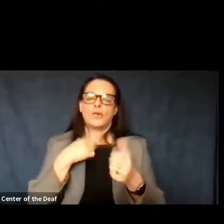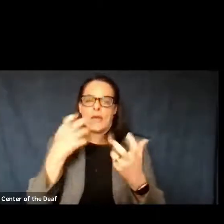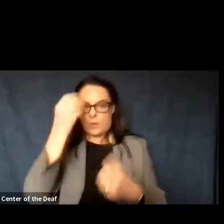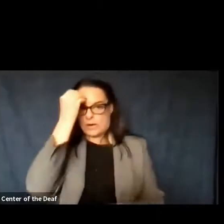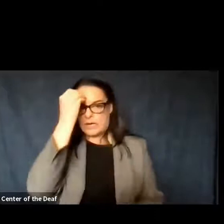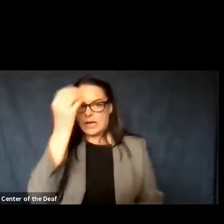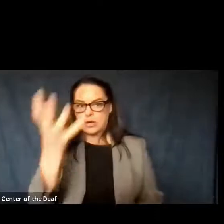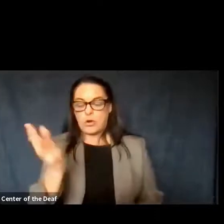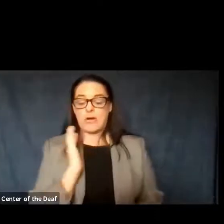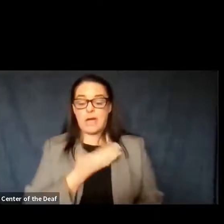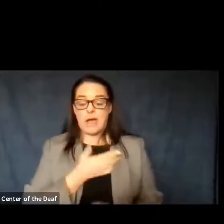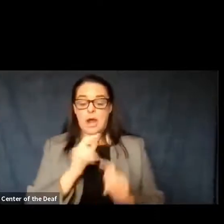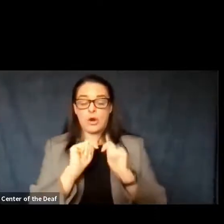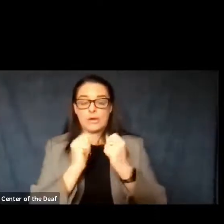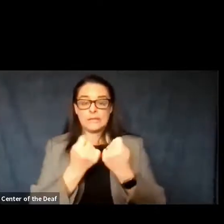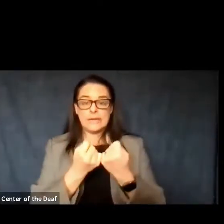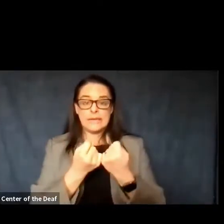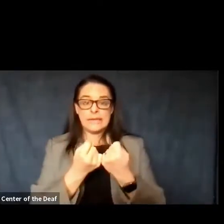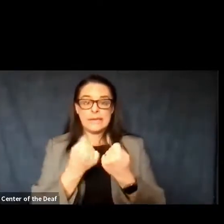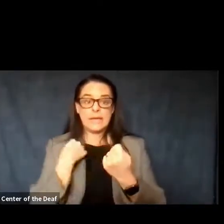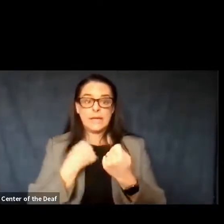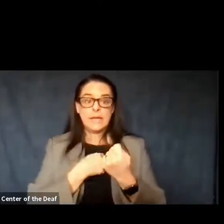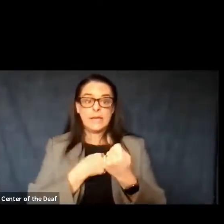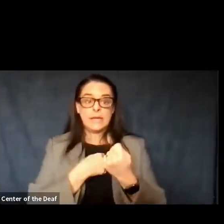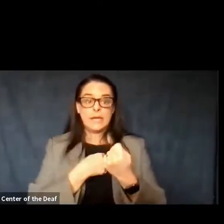acknowledge our team for we released our